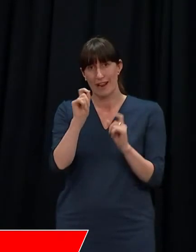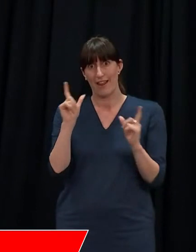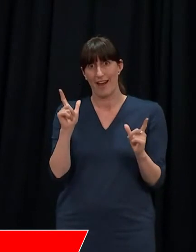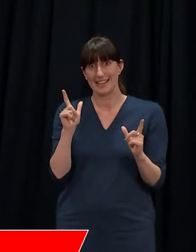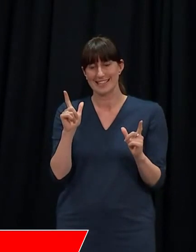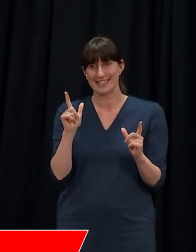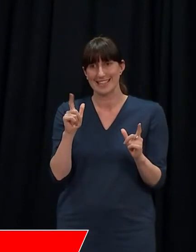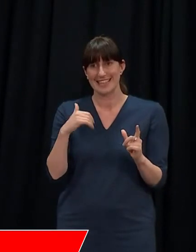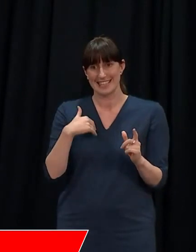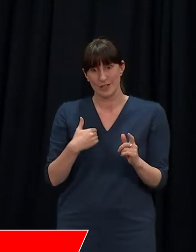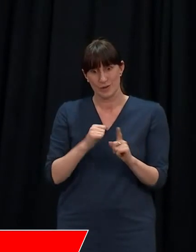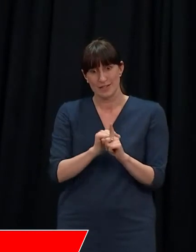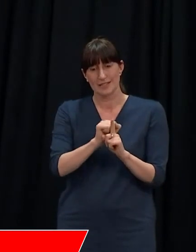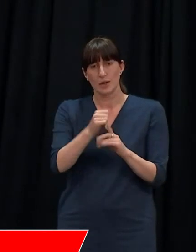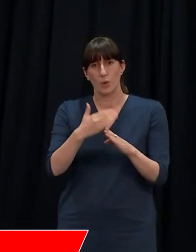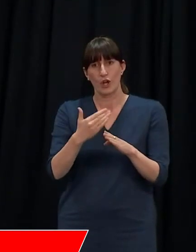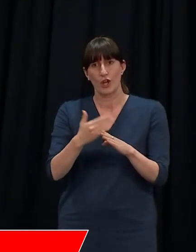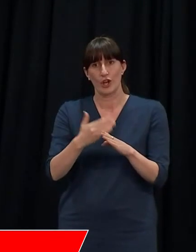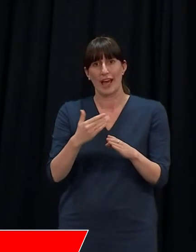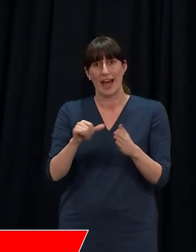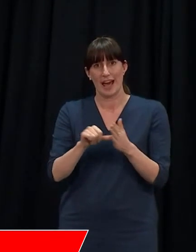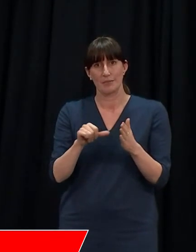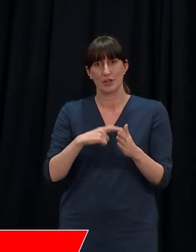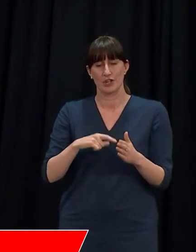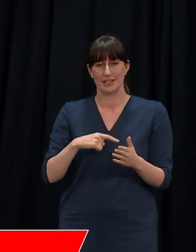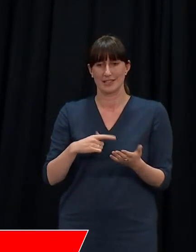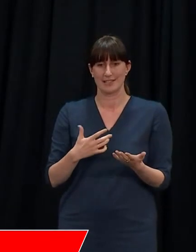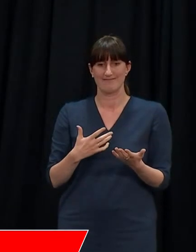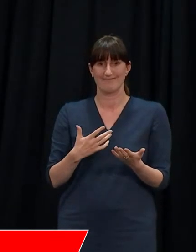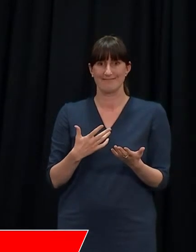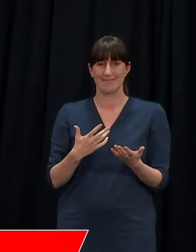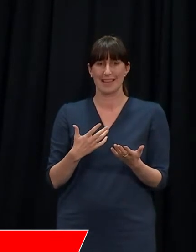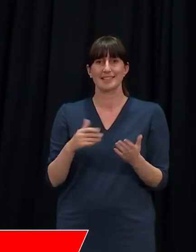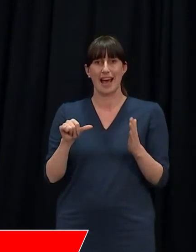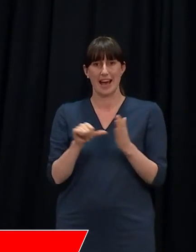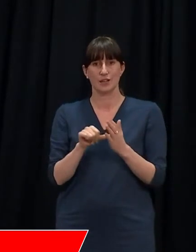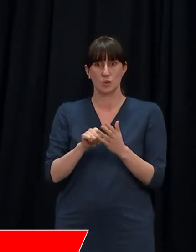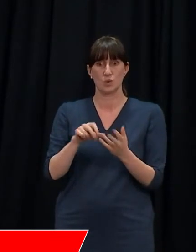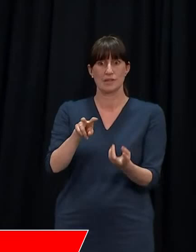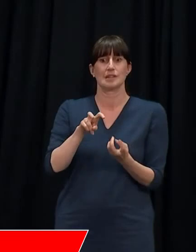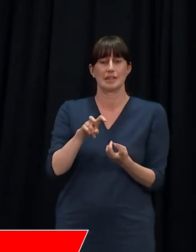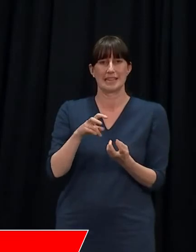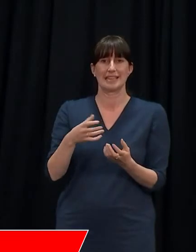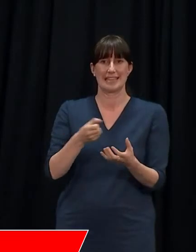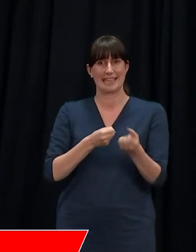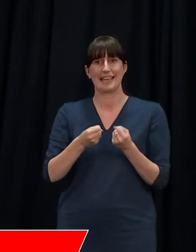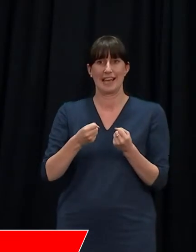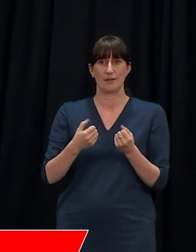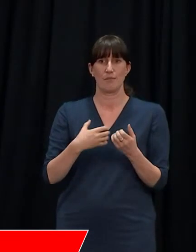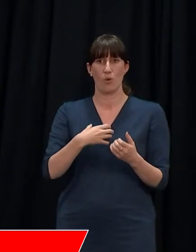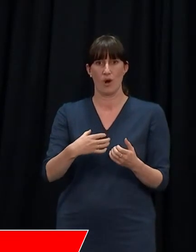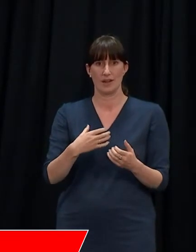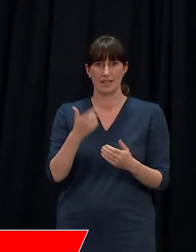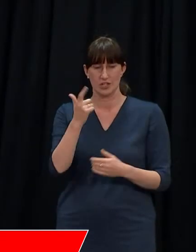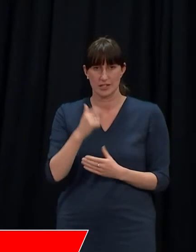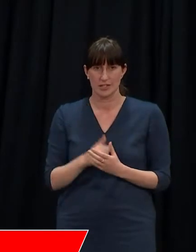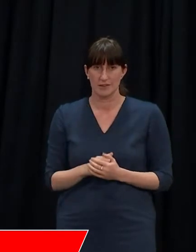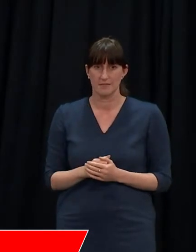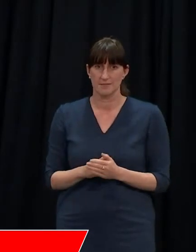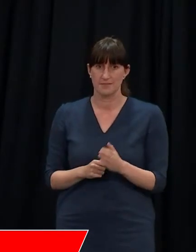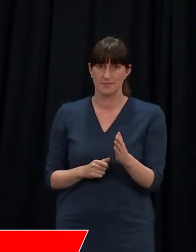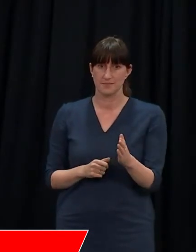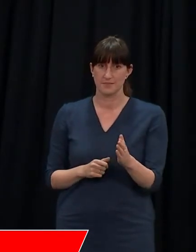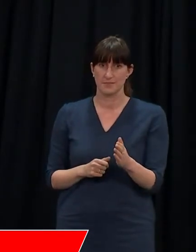labour market when it comes to ECE teachers. A sip of water from your mug. There are also calls Thank to you. set aside MIQ rooms for